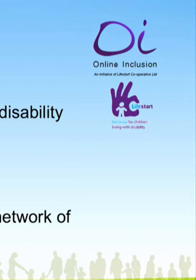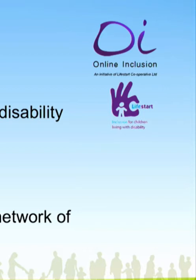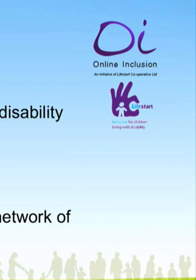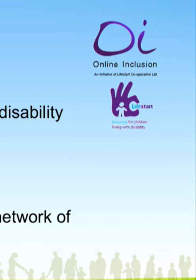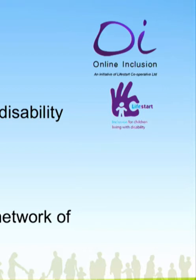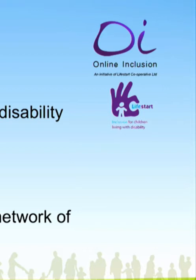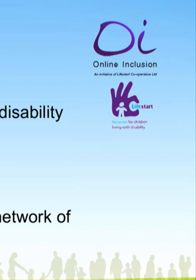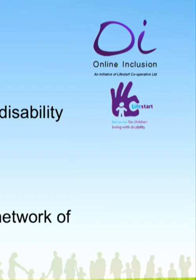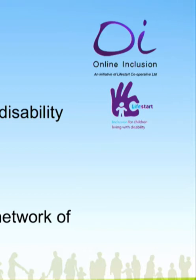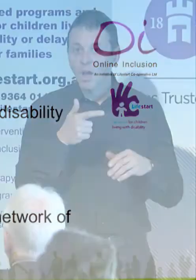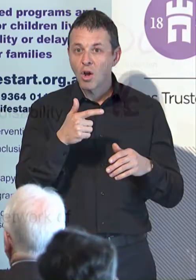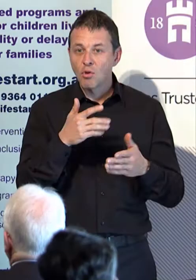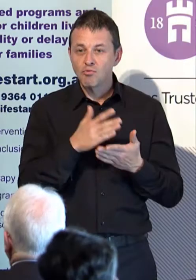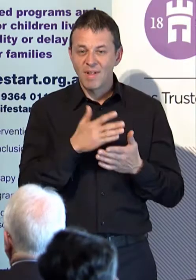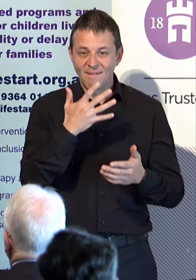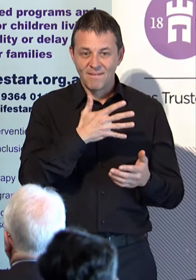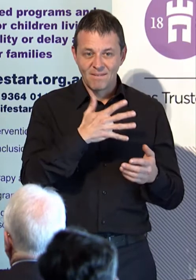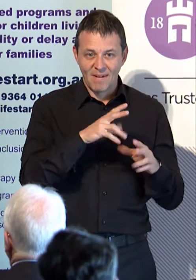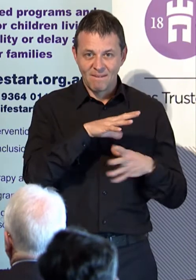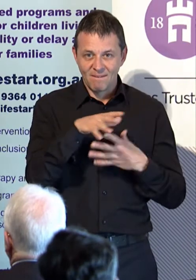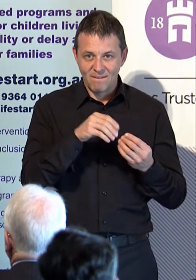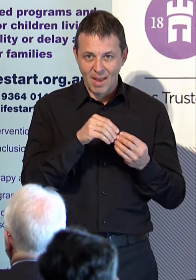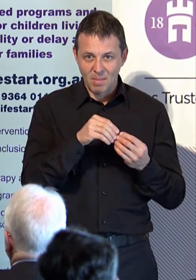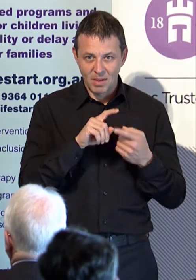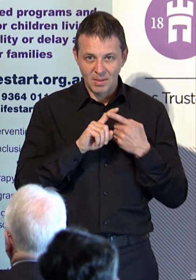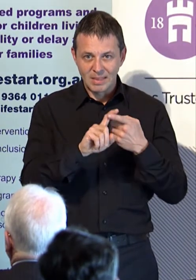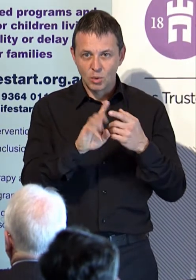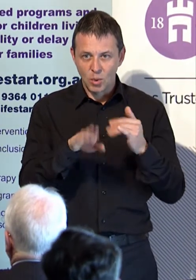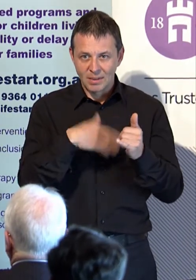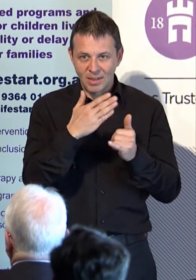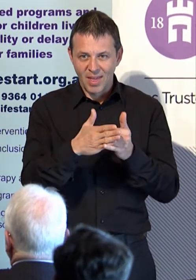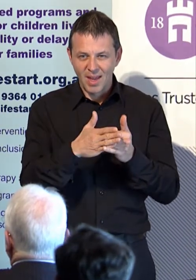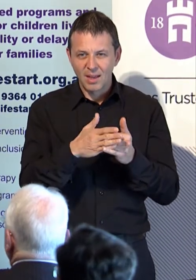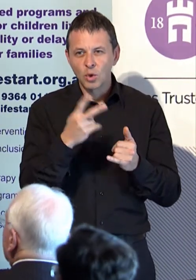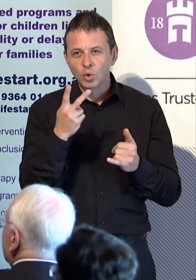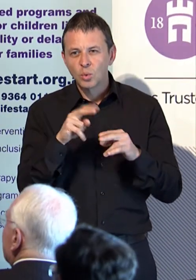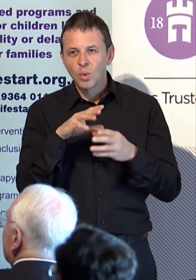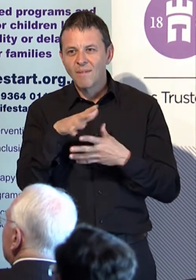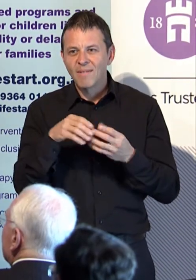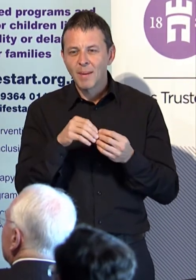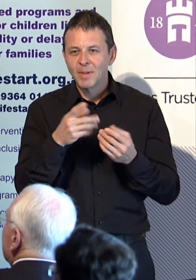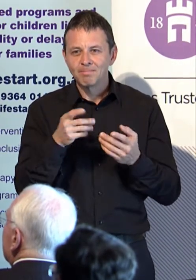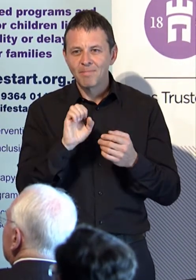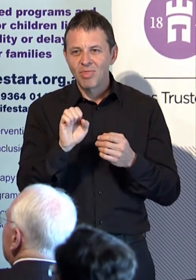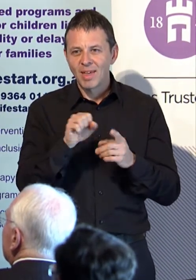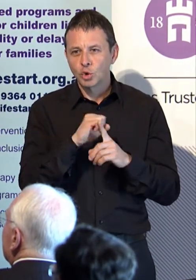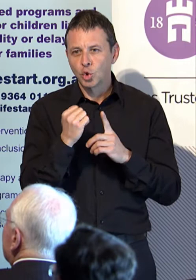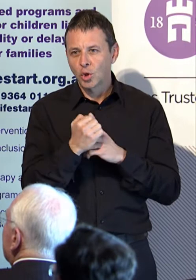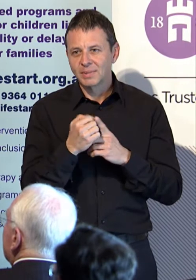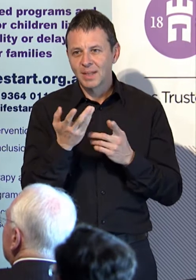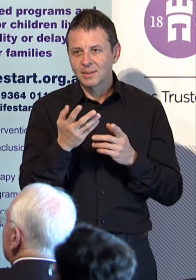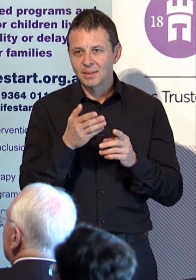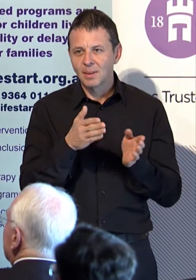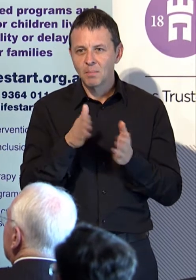lasted till the end. The 2 that dropped out had to leave LifeStart for a number of reasons. They'd moved on, and LifeStart and